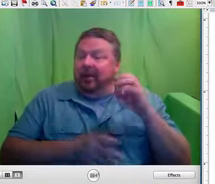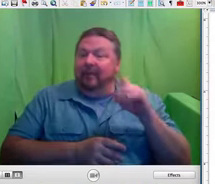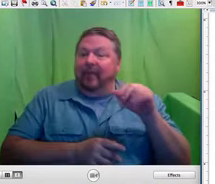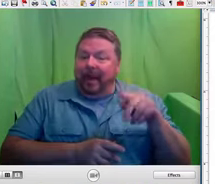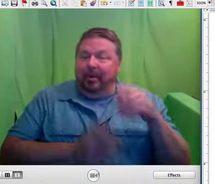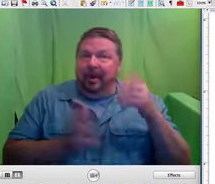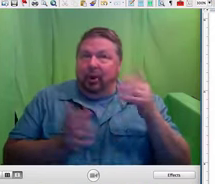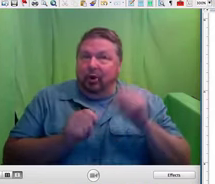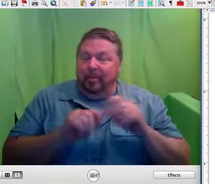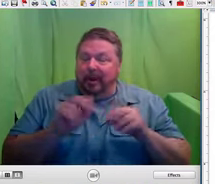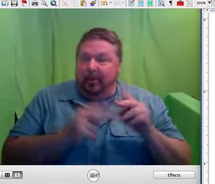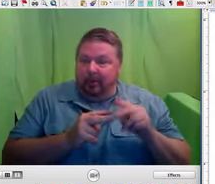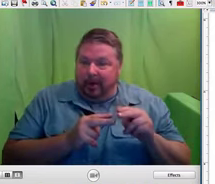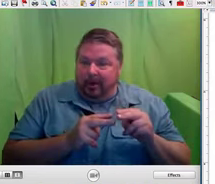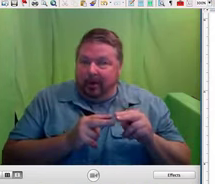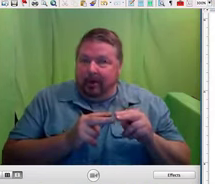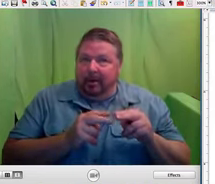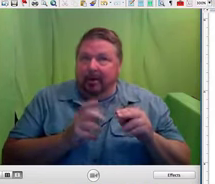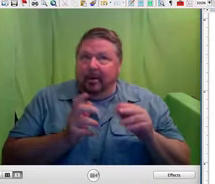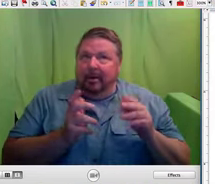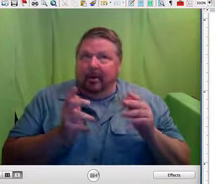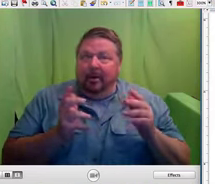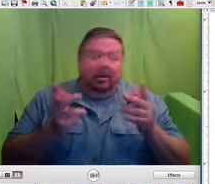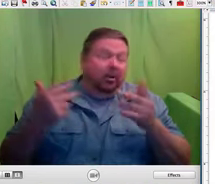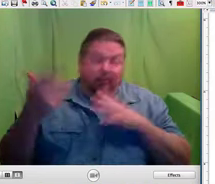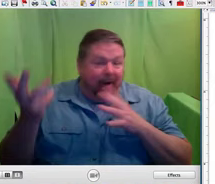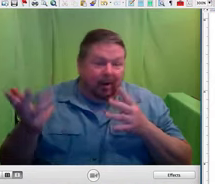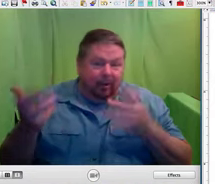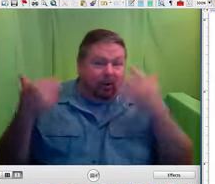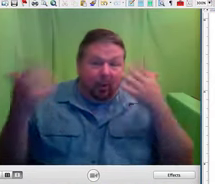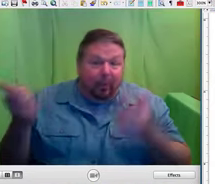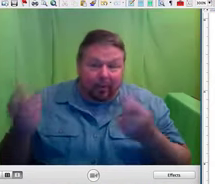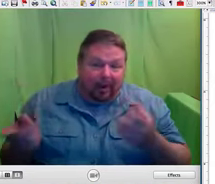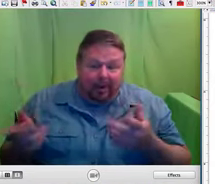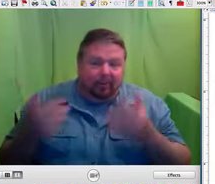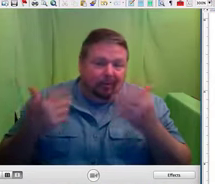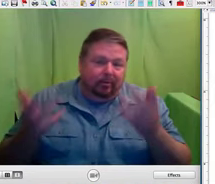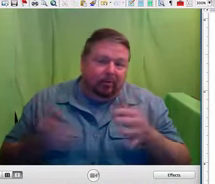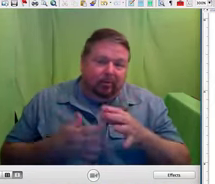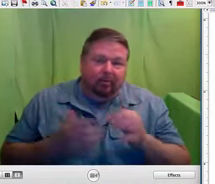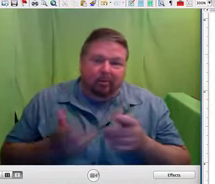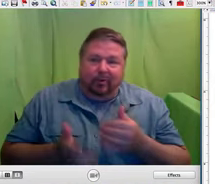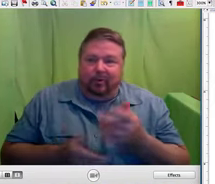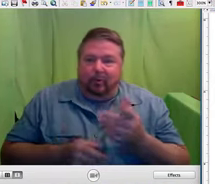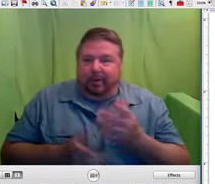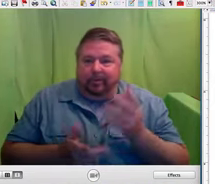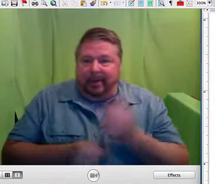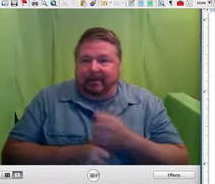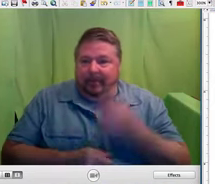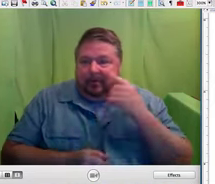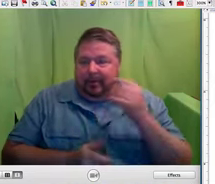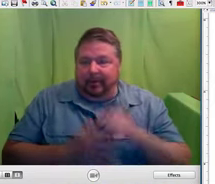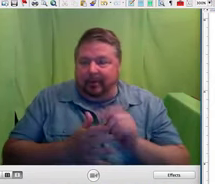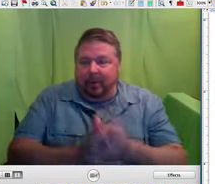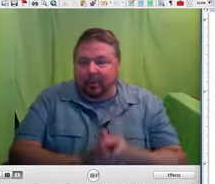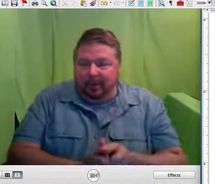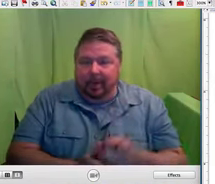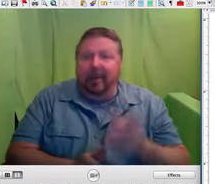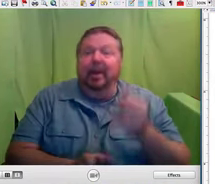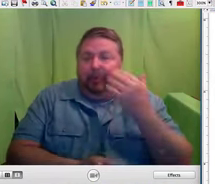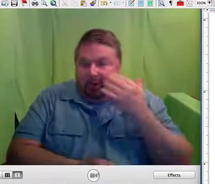hearing a flap, and it could be either way, then you're fine. You don't know which way it is. You choose whichever one makes the most sense at the